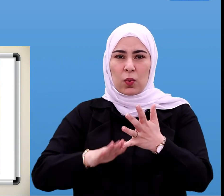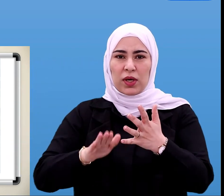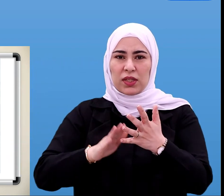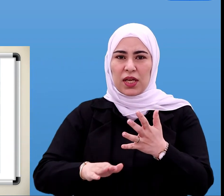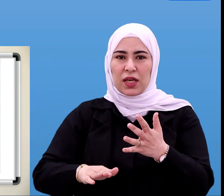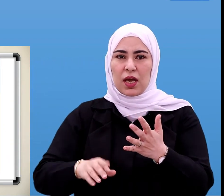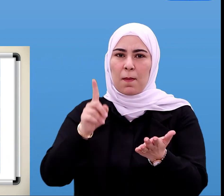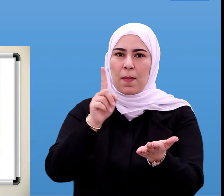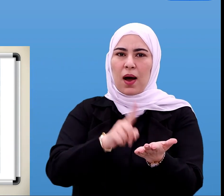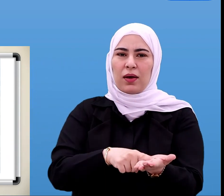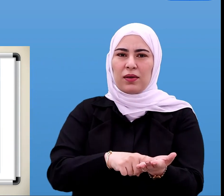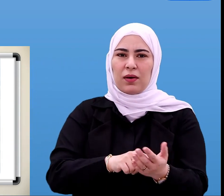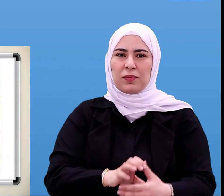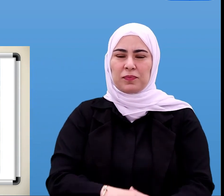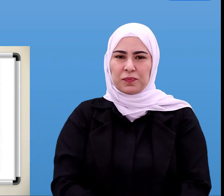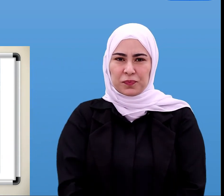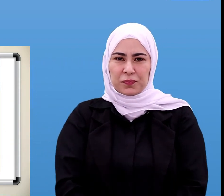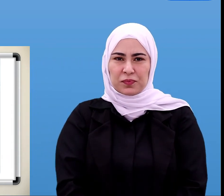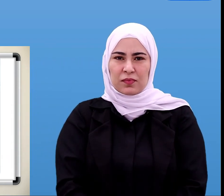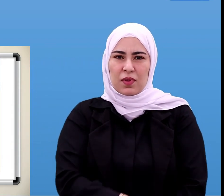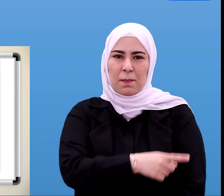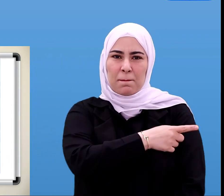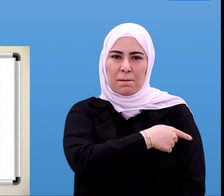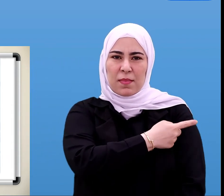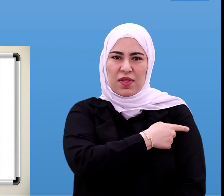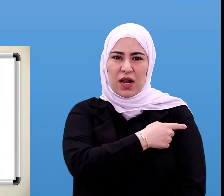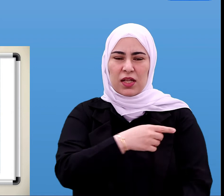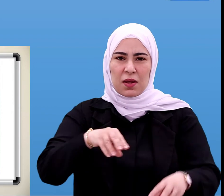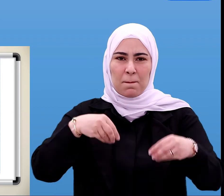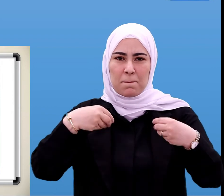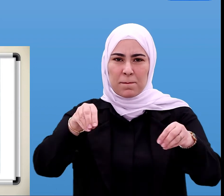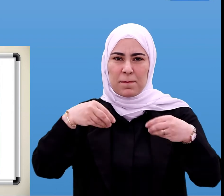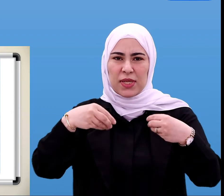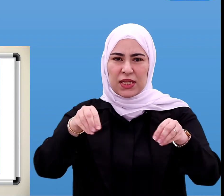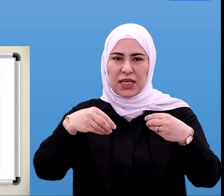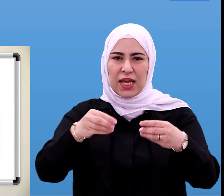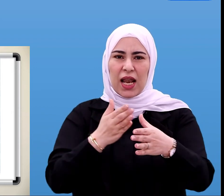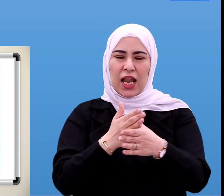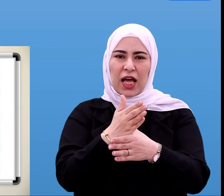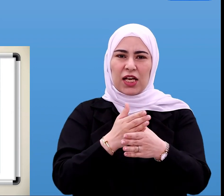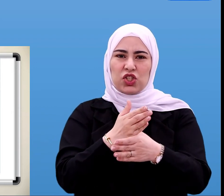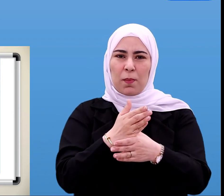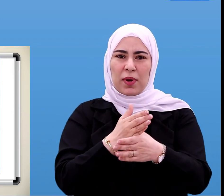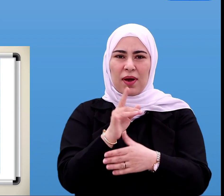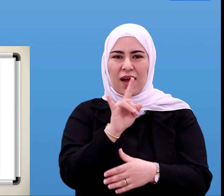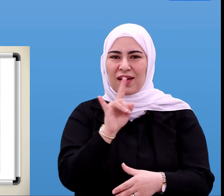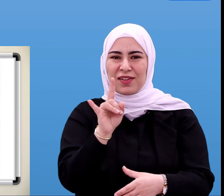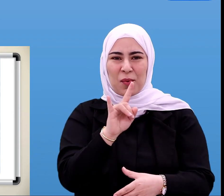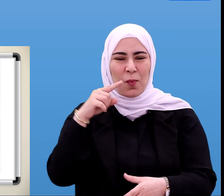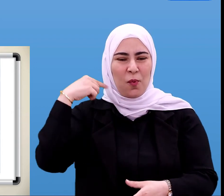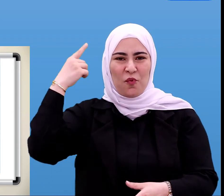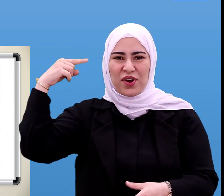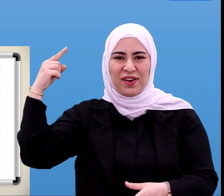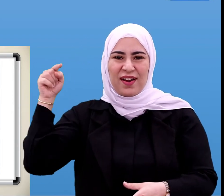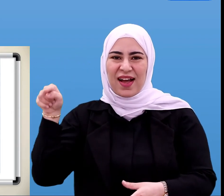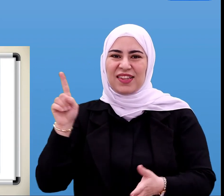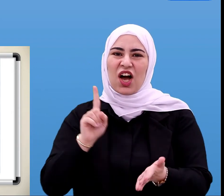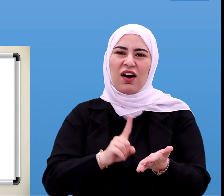a fact. For example, if the material is wooden, this is not an opinion. This is a fact that